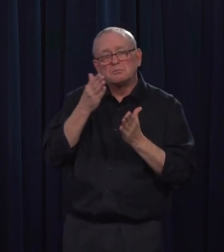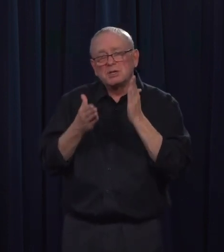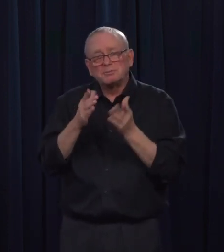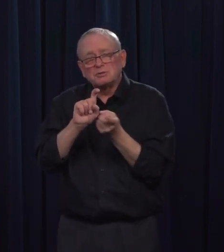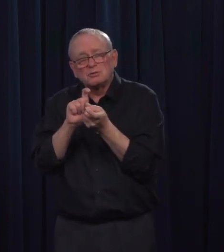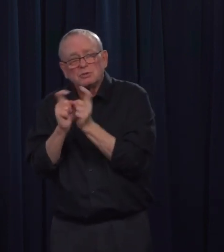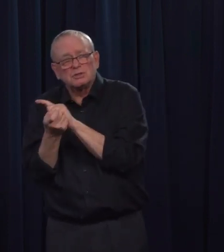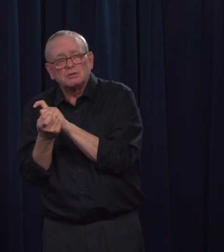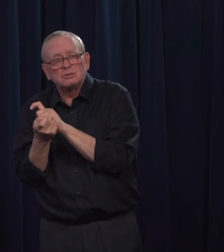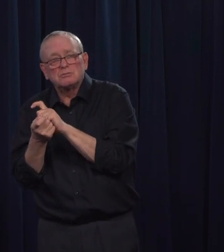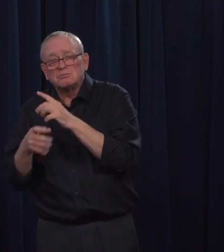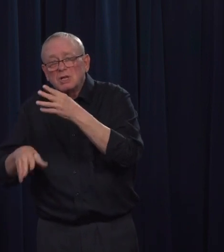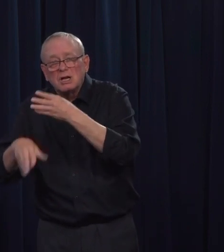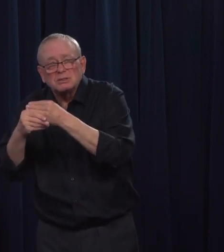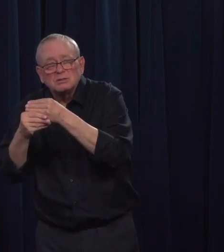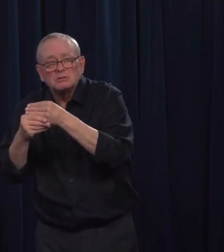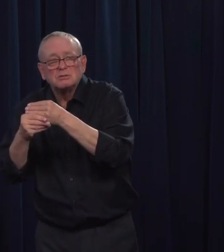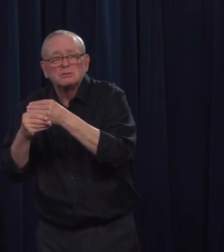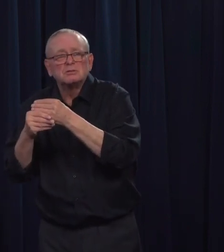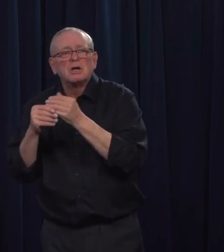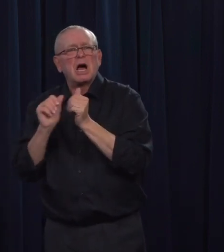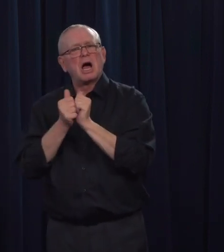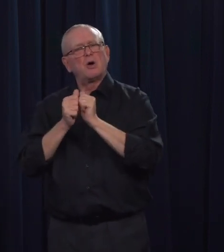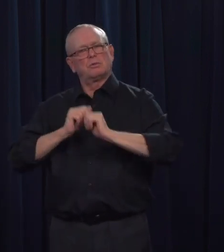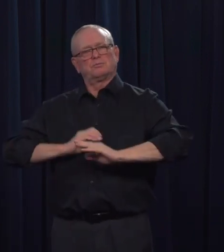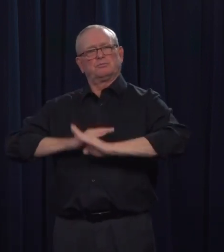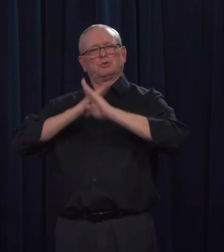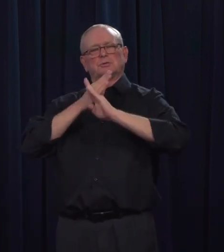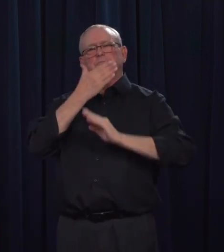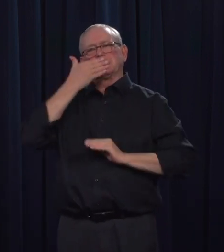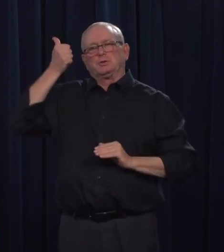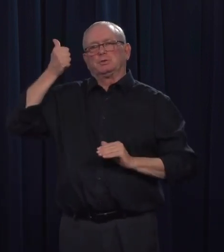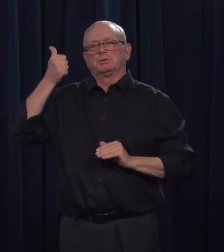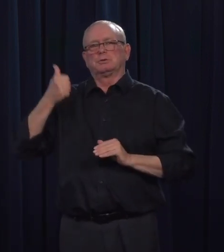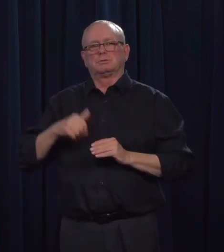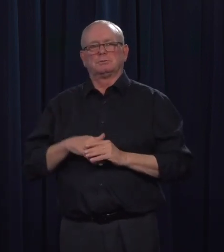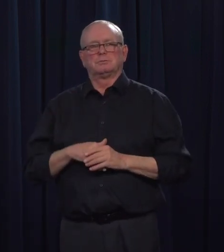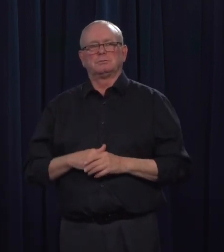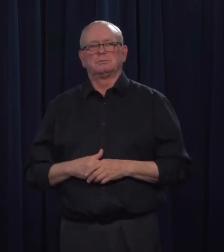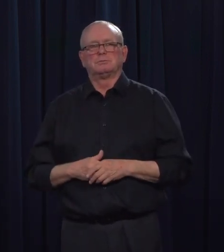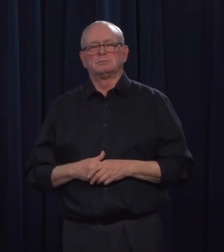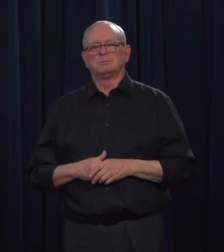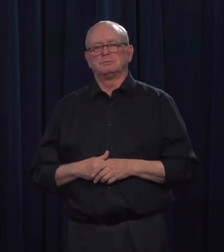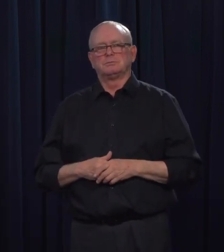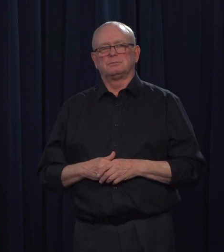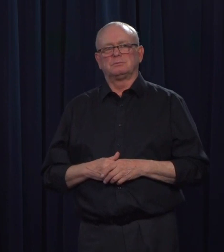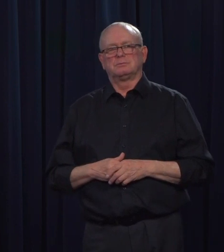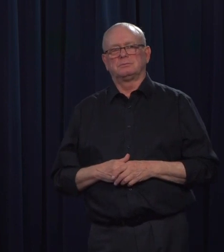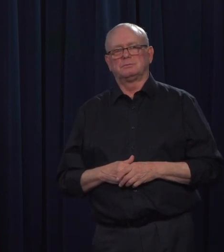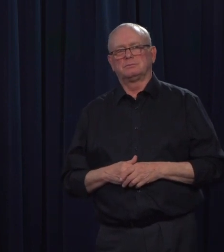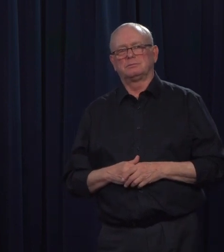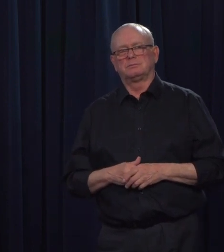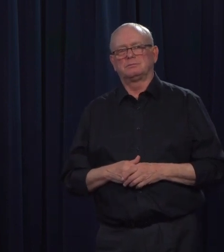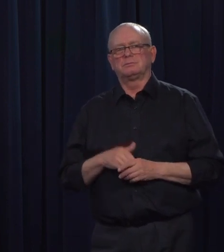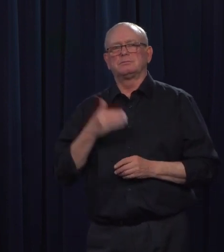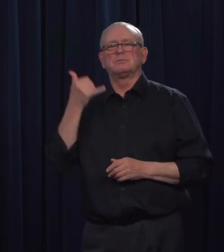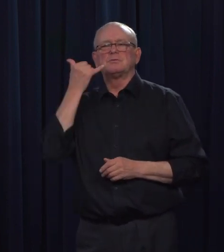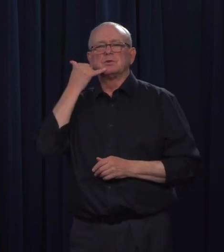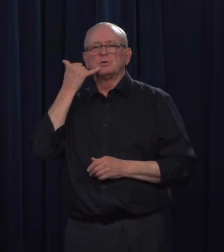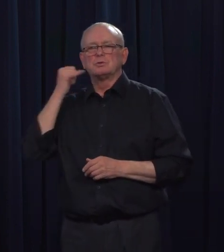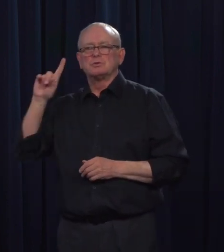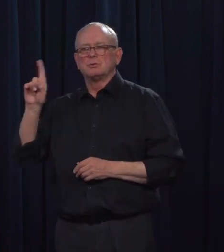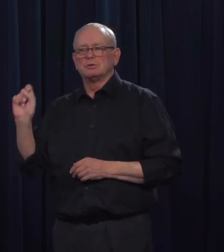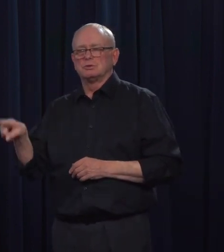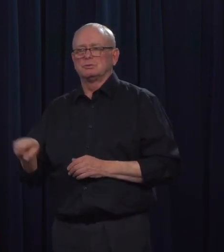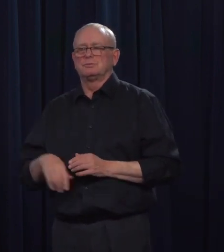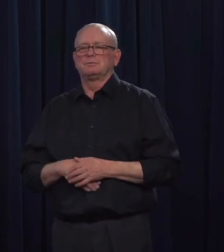adding any additional measures that we need to protect Albertans. Operator, could you patch in the next question? Yes, and just a reminder